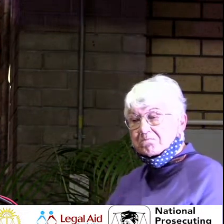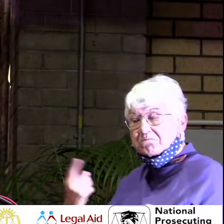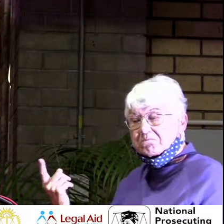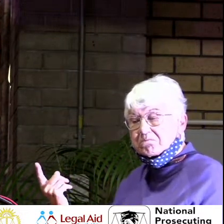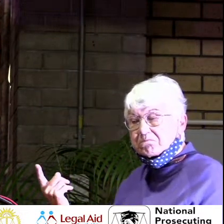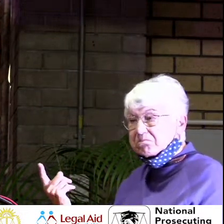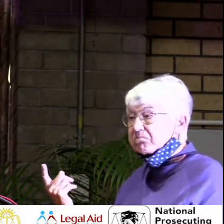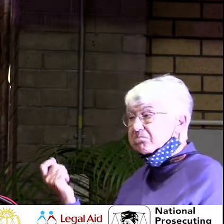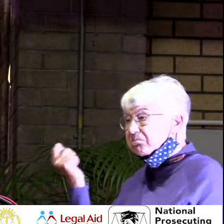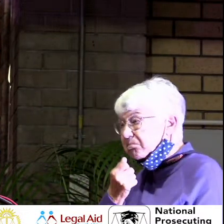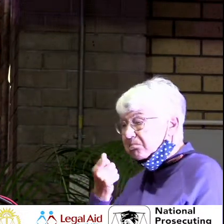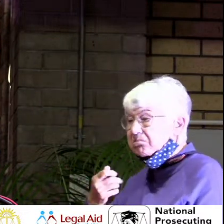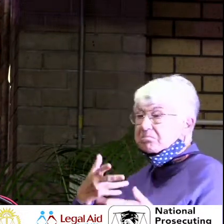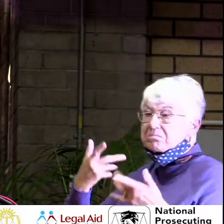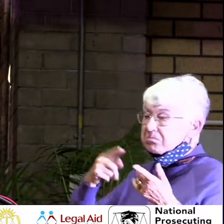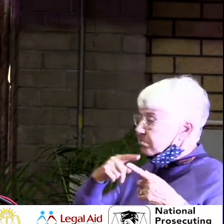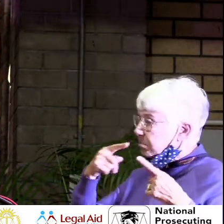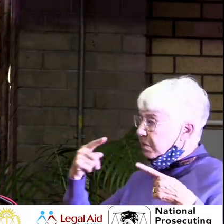you must pay.